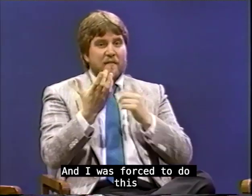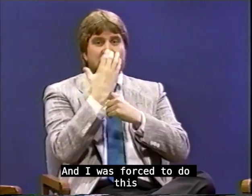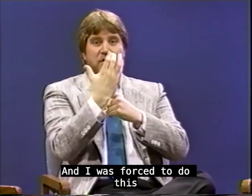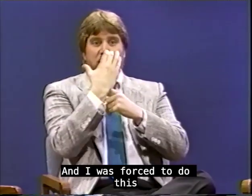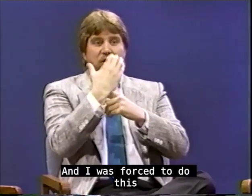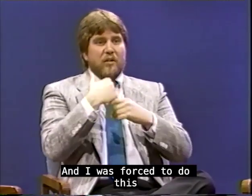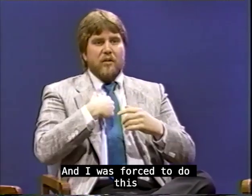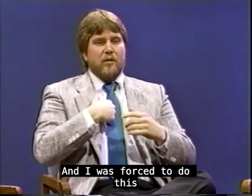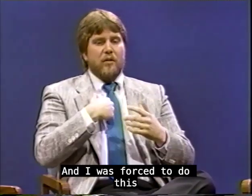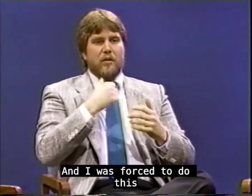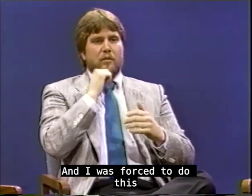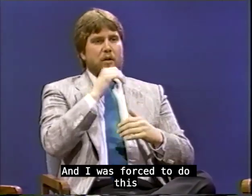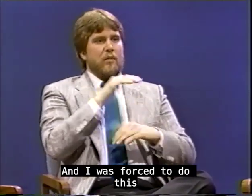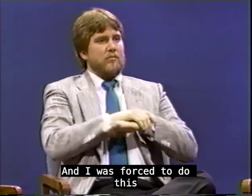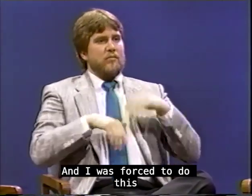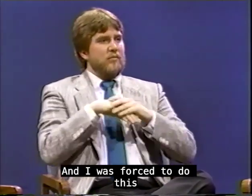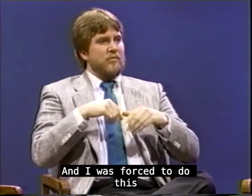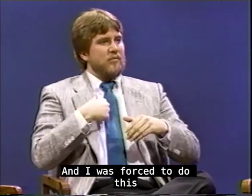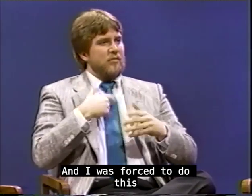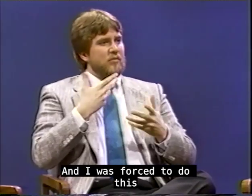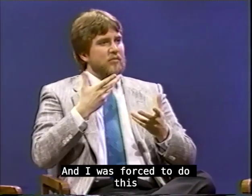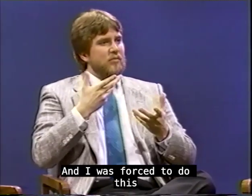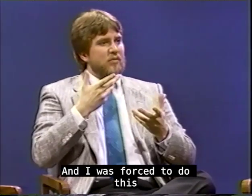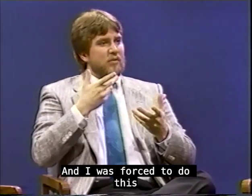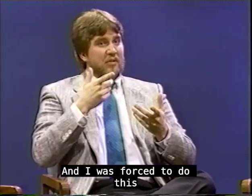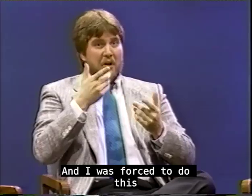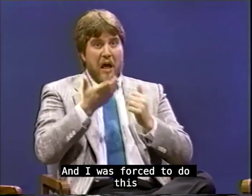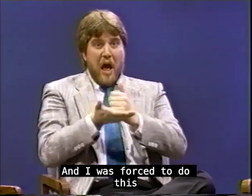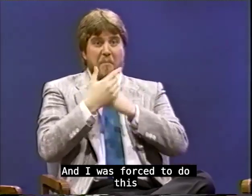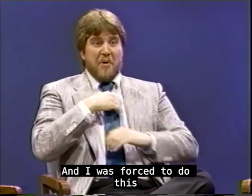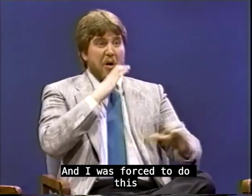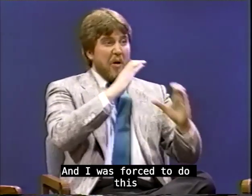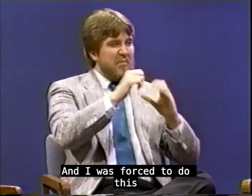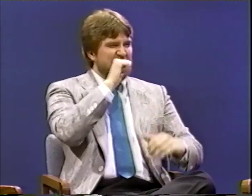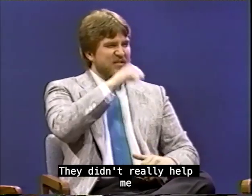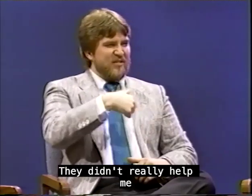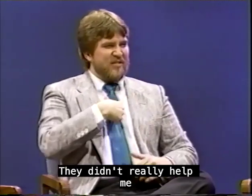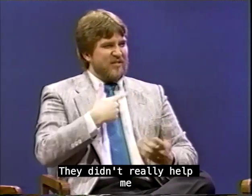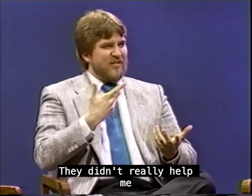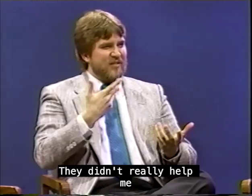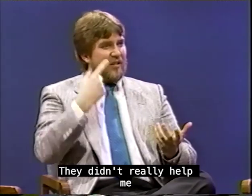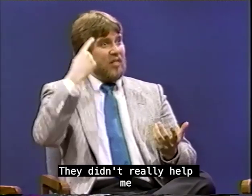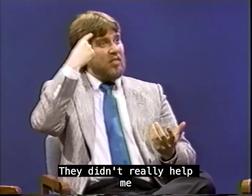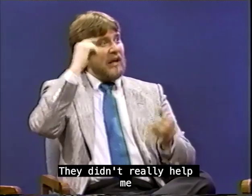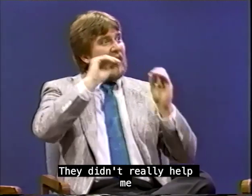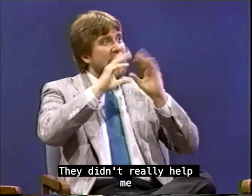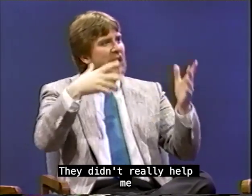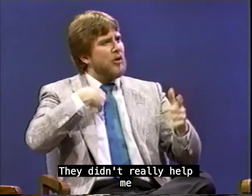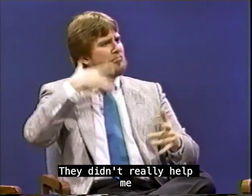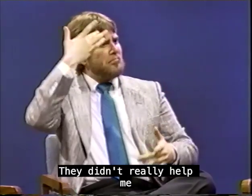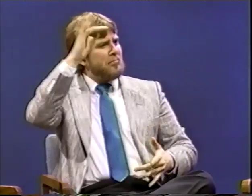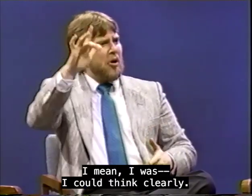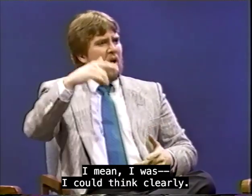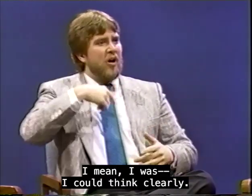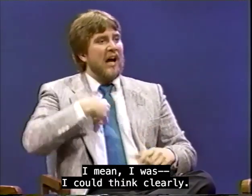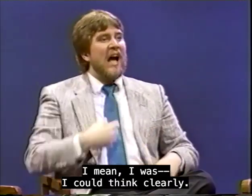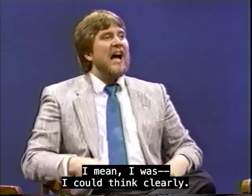And I was forced to do this, and it became uncomfortable. It didn't really help me with communication. I mean, I could